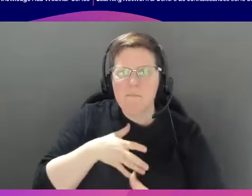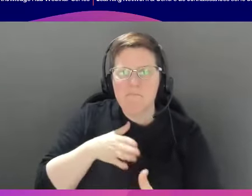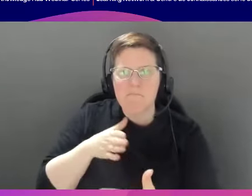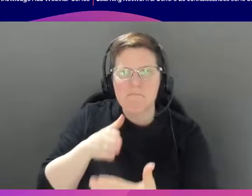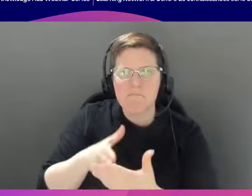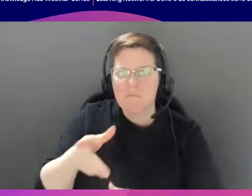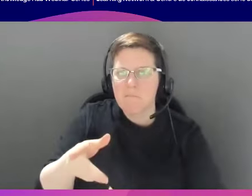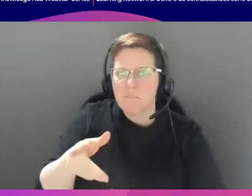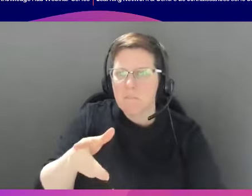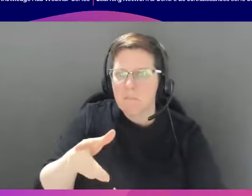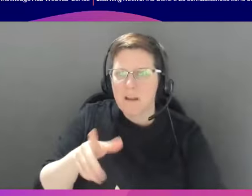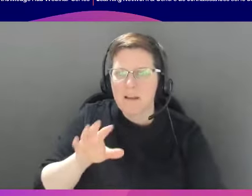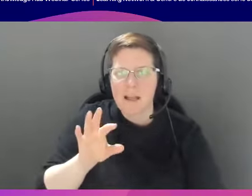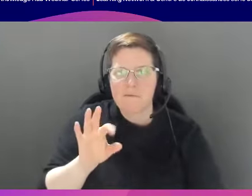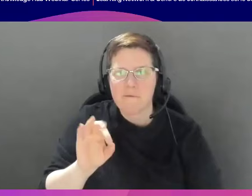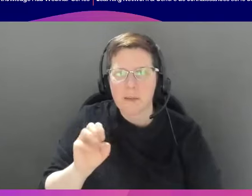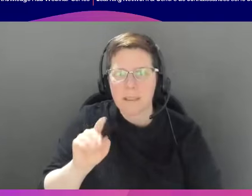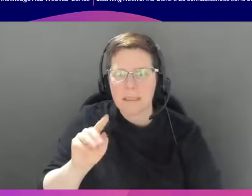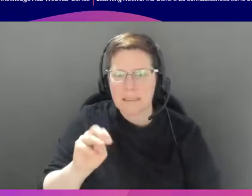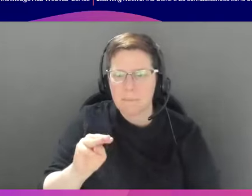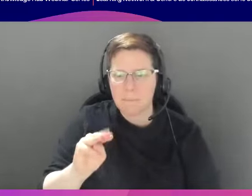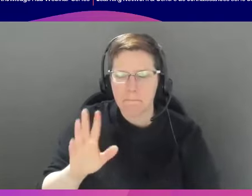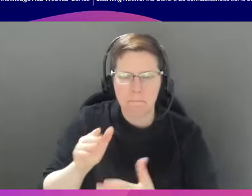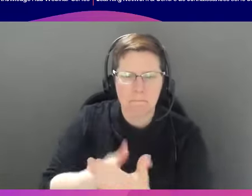feminism directly.